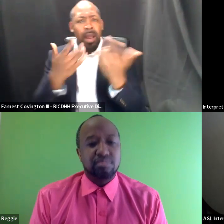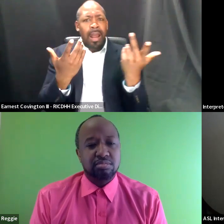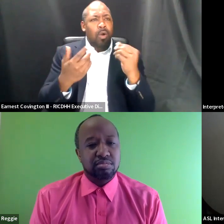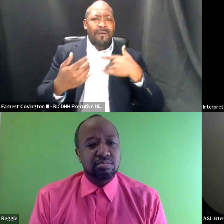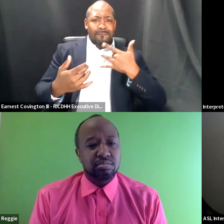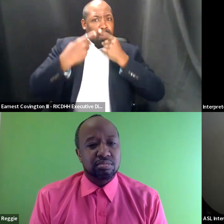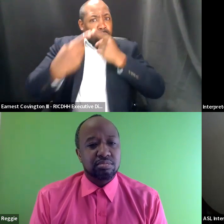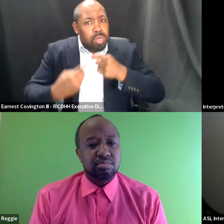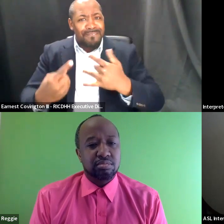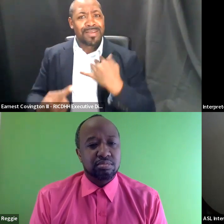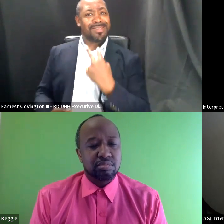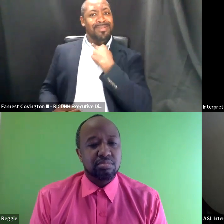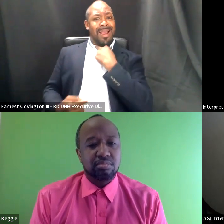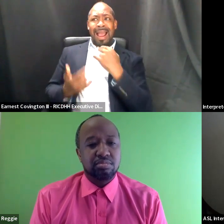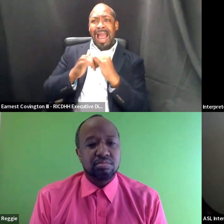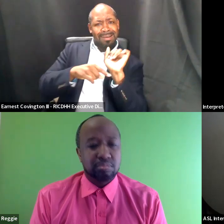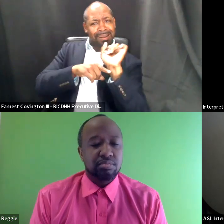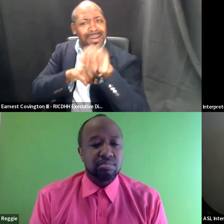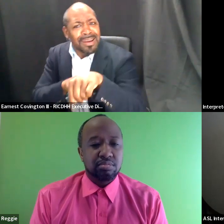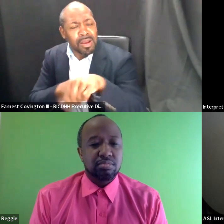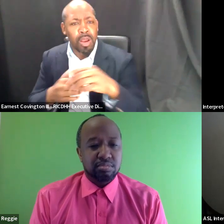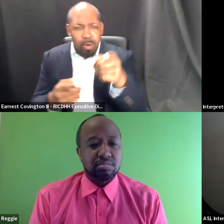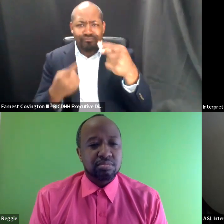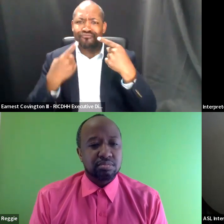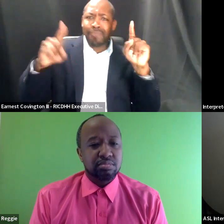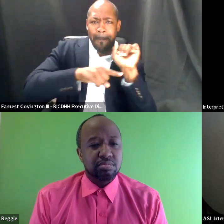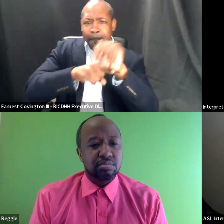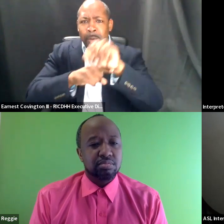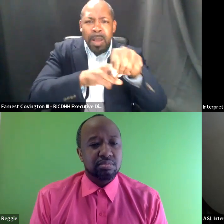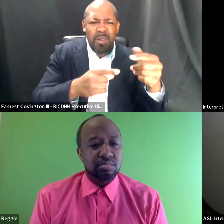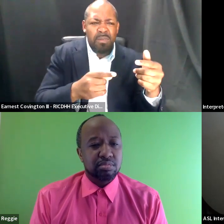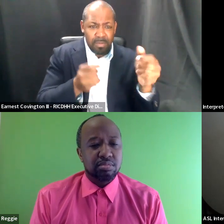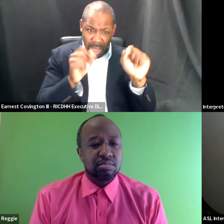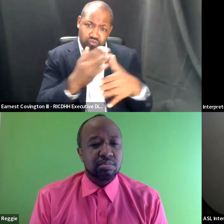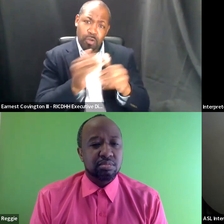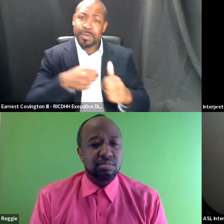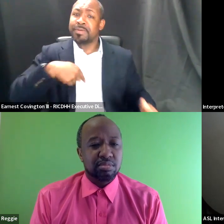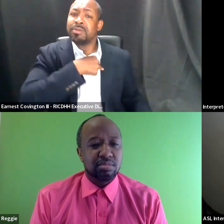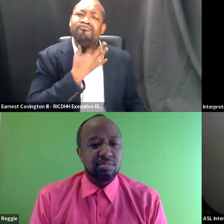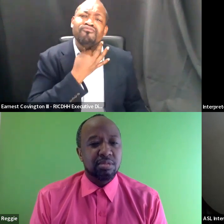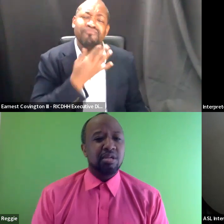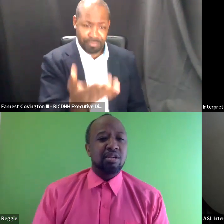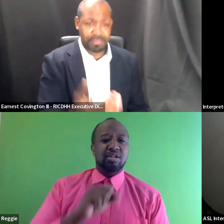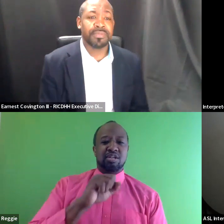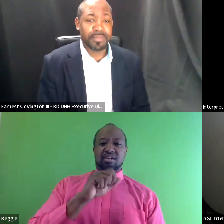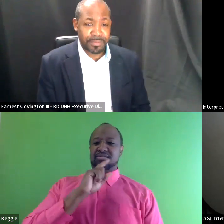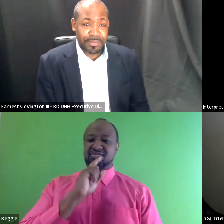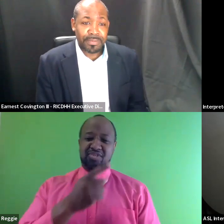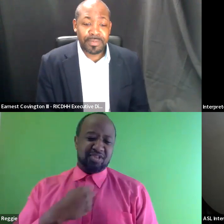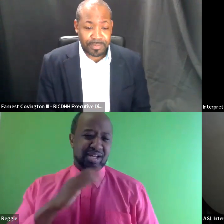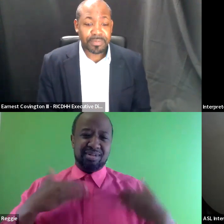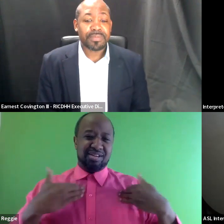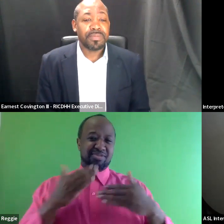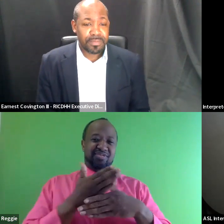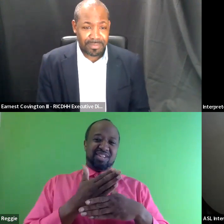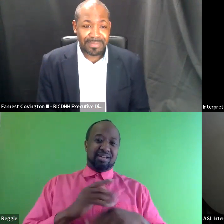how you overcame them. Historically, we know what those are for the Black deaf community, but I'm wondering if you could share